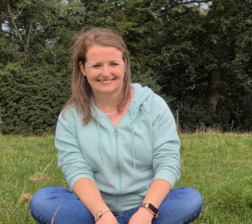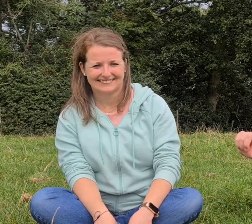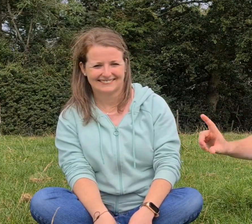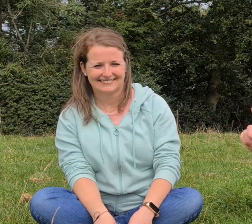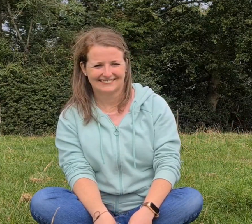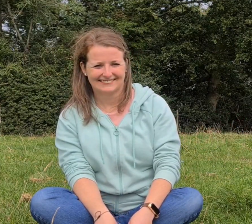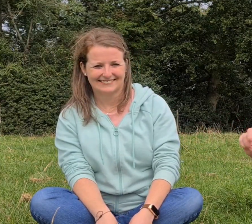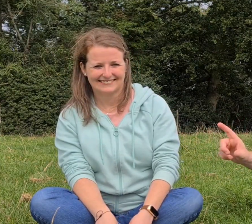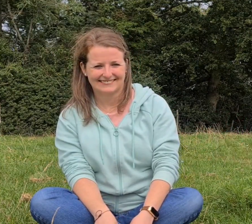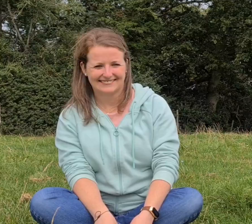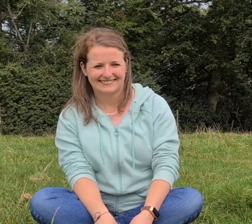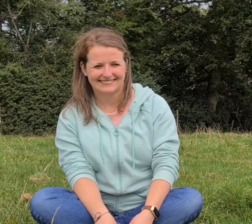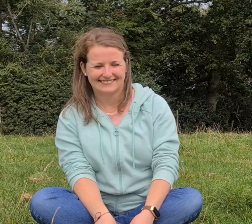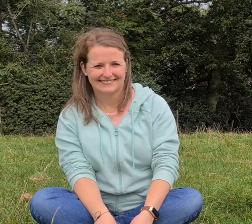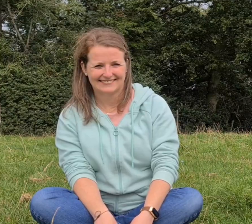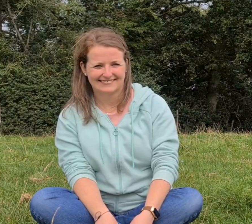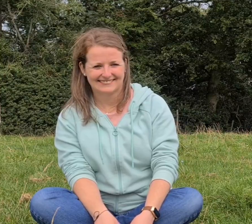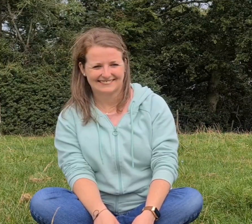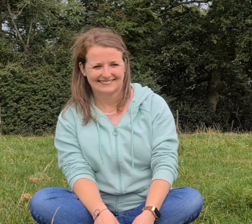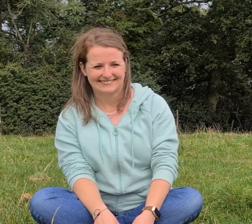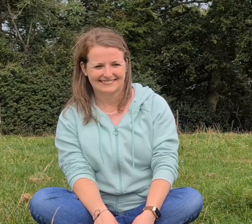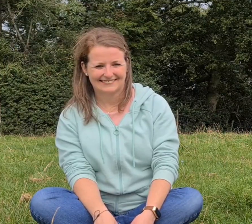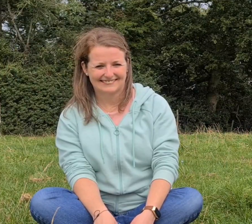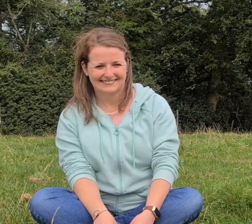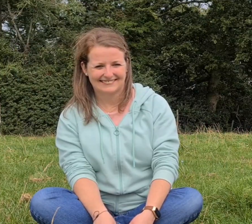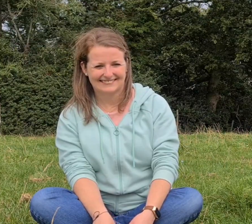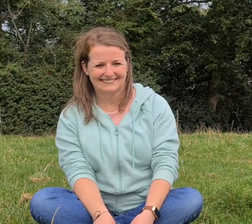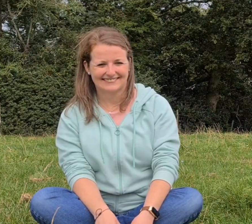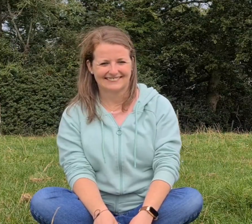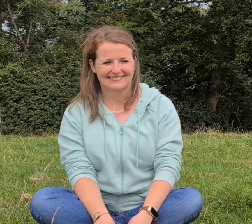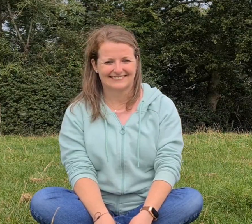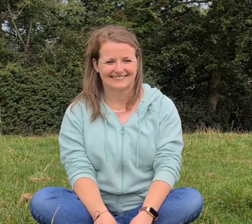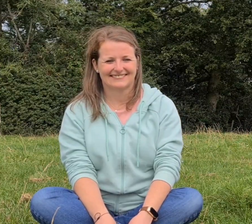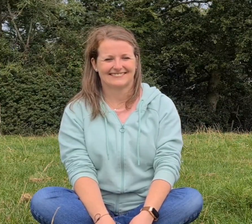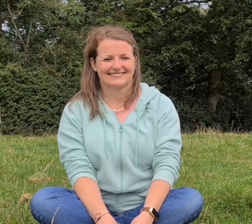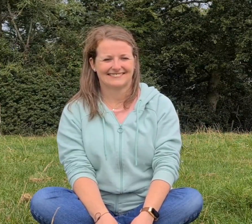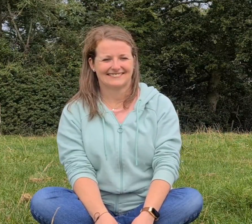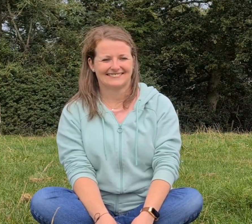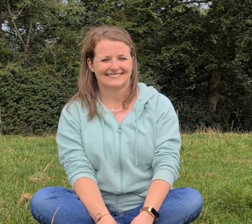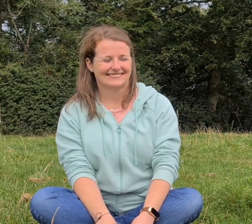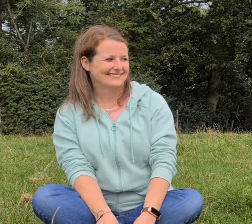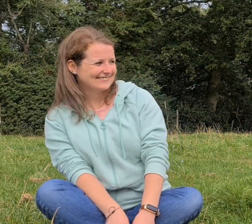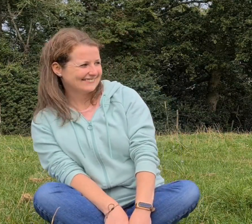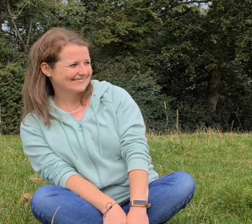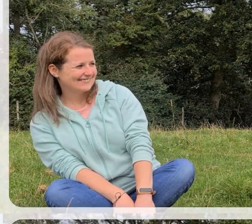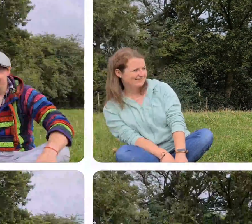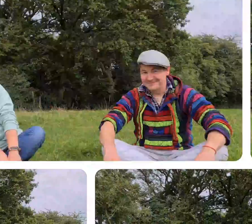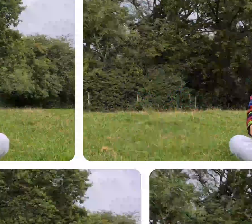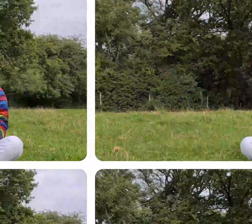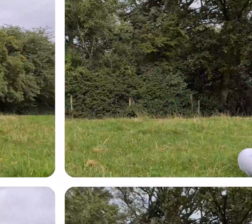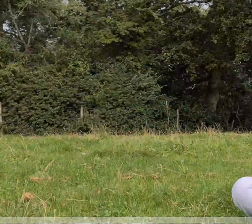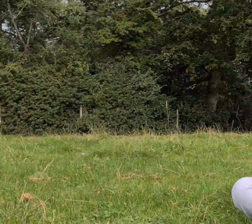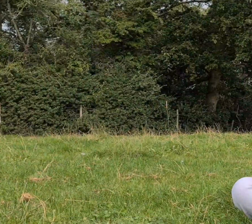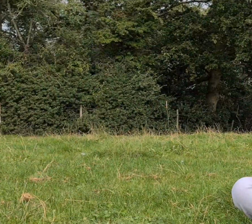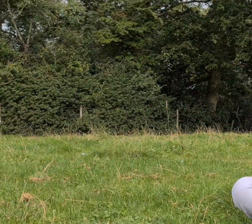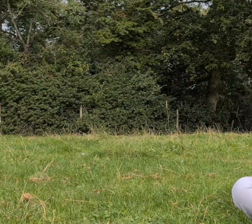we'll put the words on the screen, so you could learn it or you could join in. Okay, here we go. Barod, you